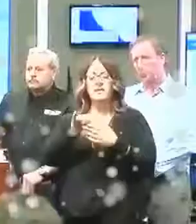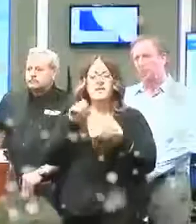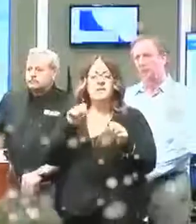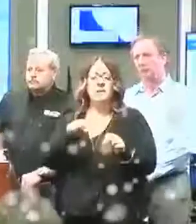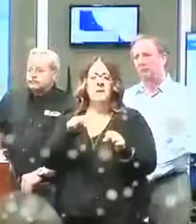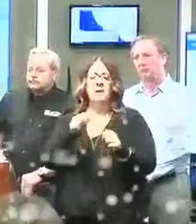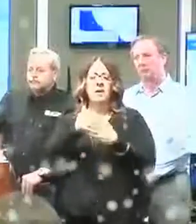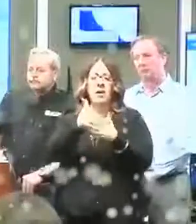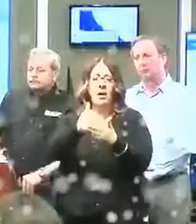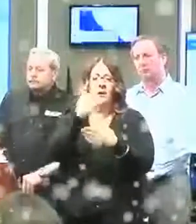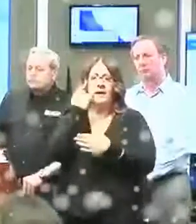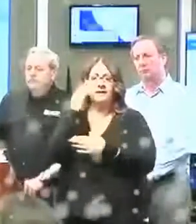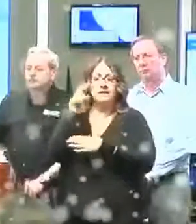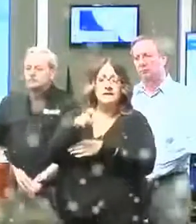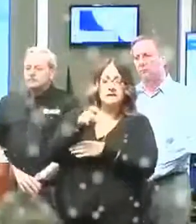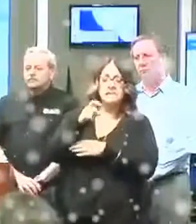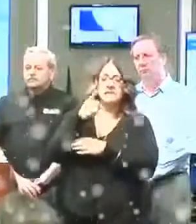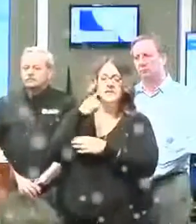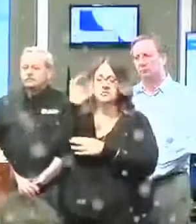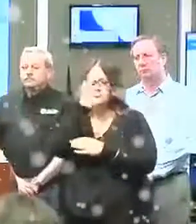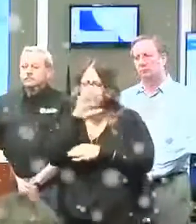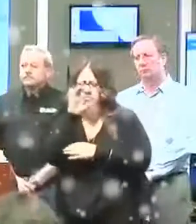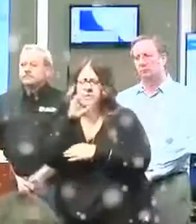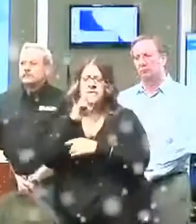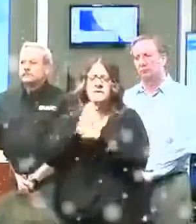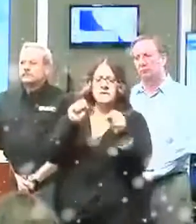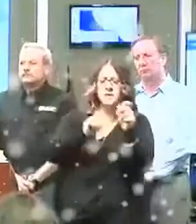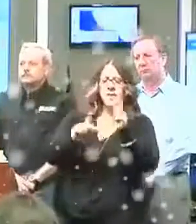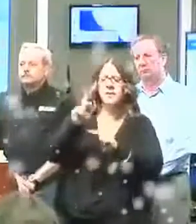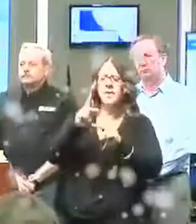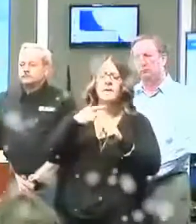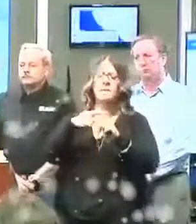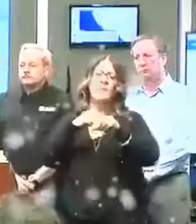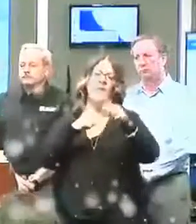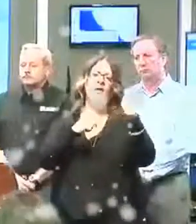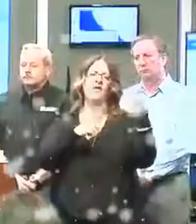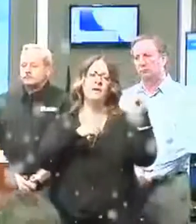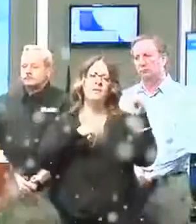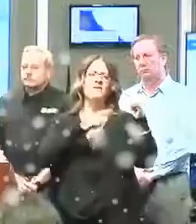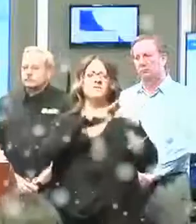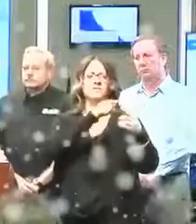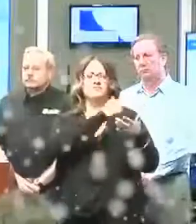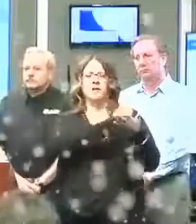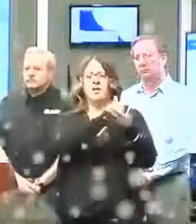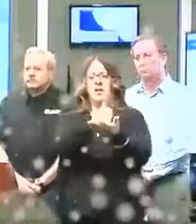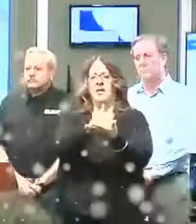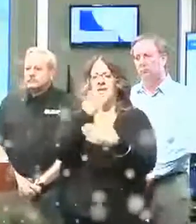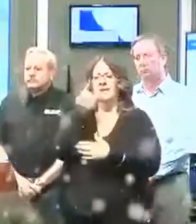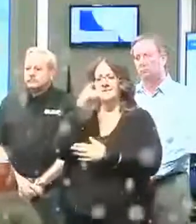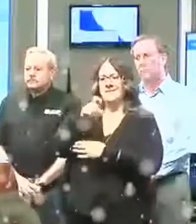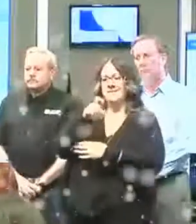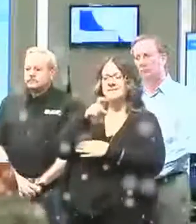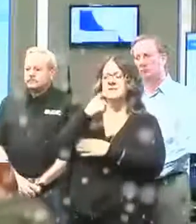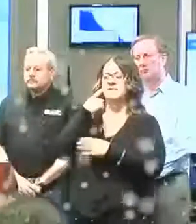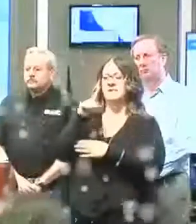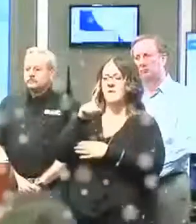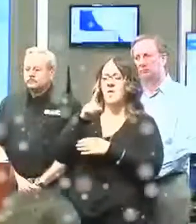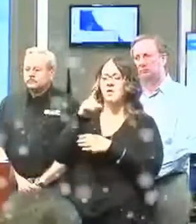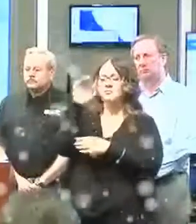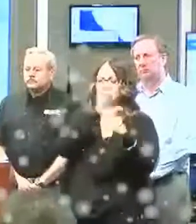assist with search and rescue, and also 2 airplanes that can also assist with search and rescue, and also provide